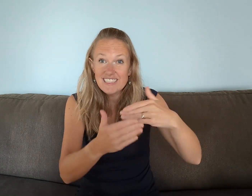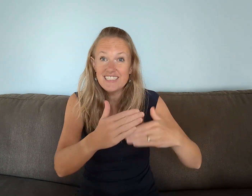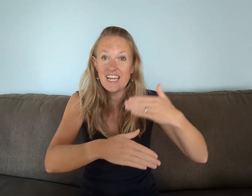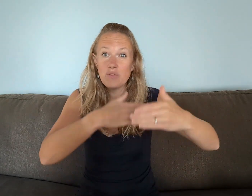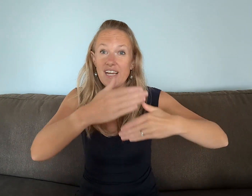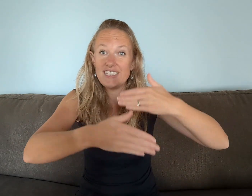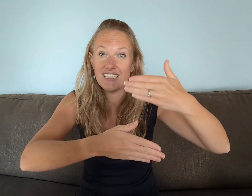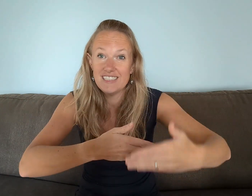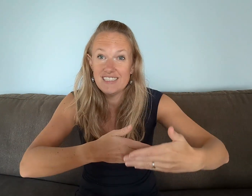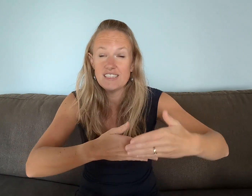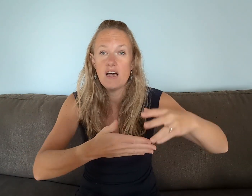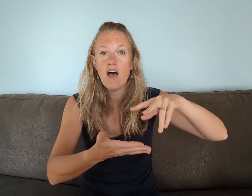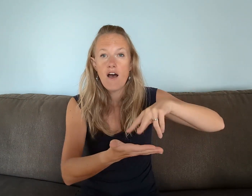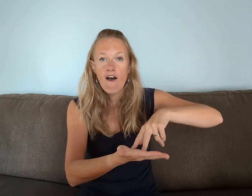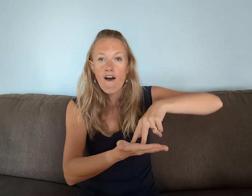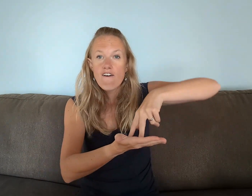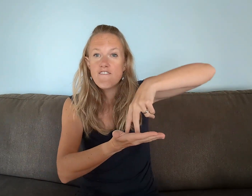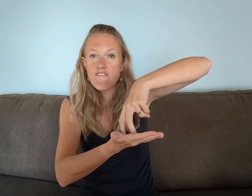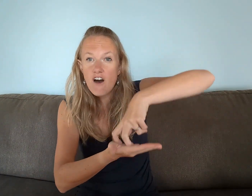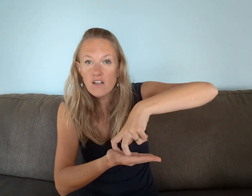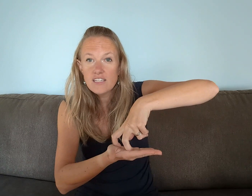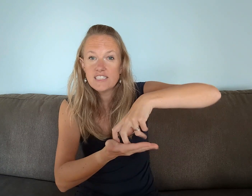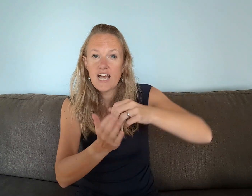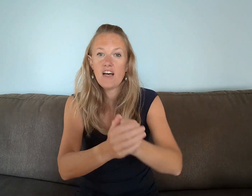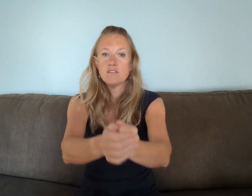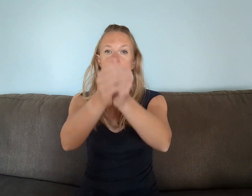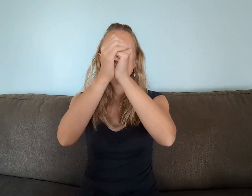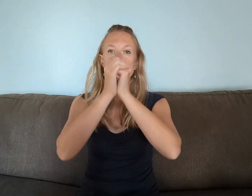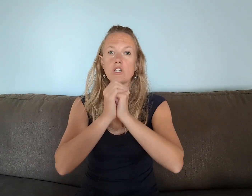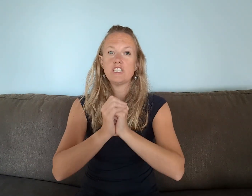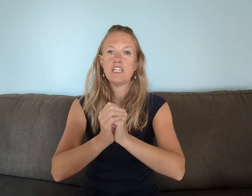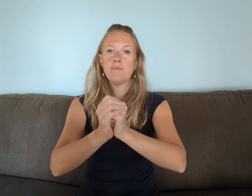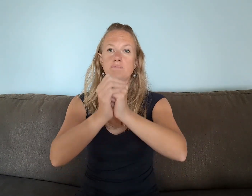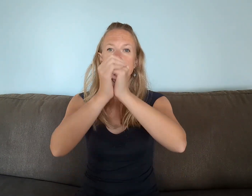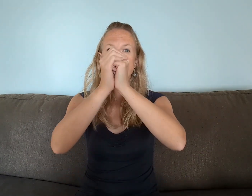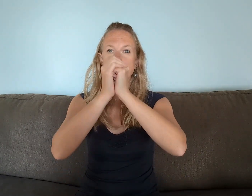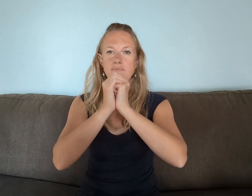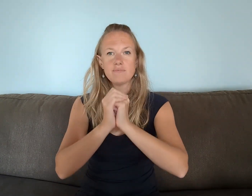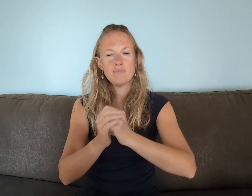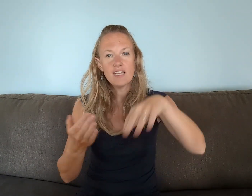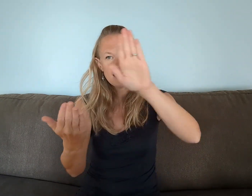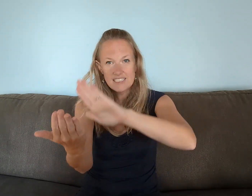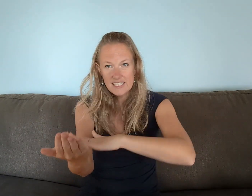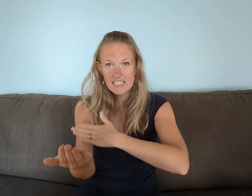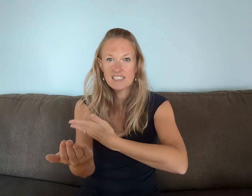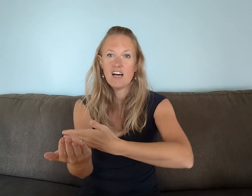1,000 generations falling down in worship to sing a